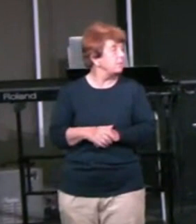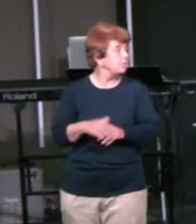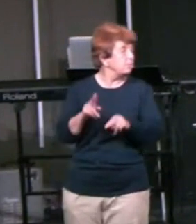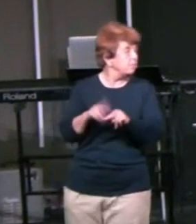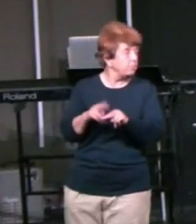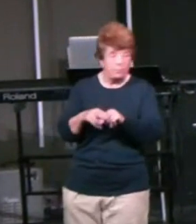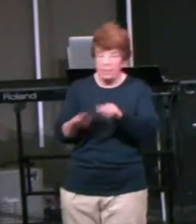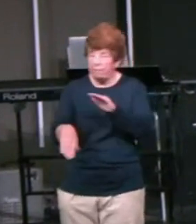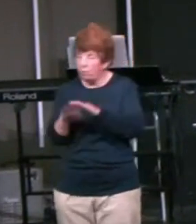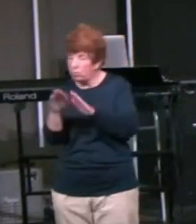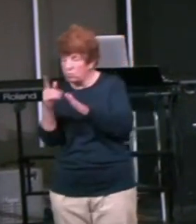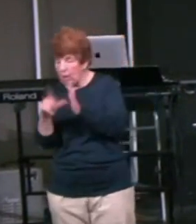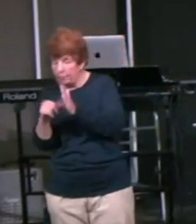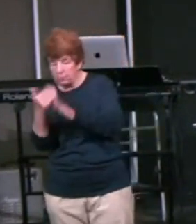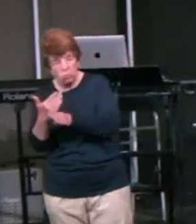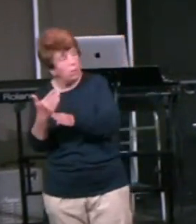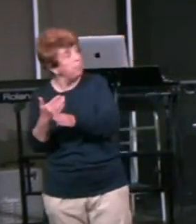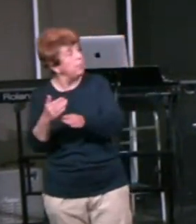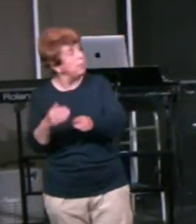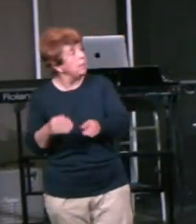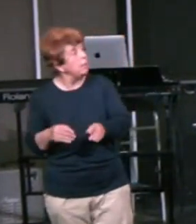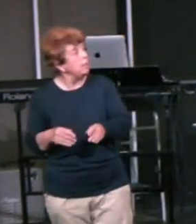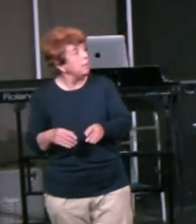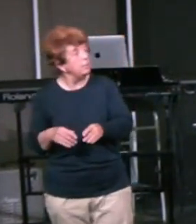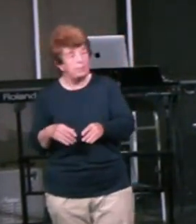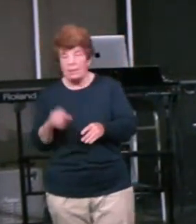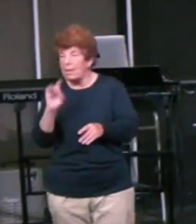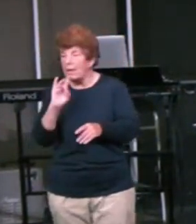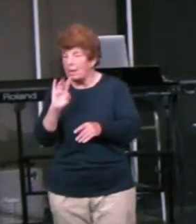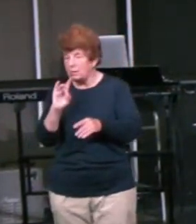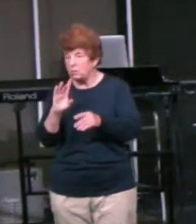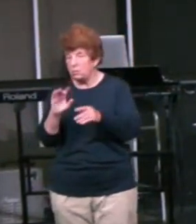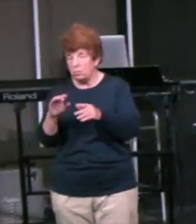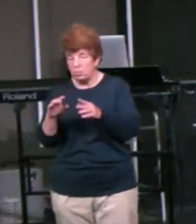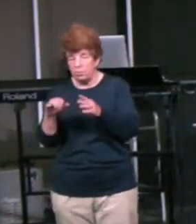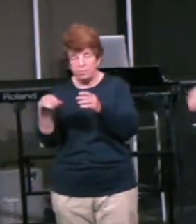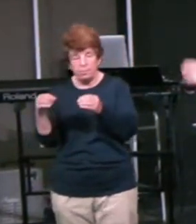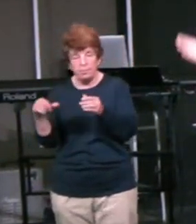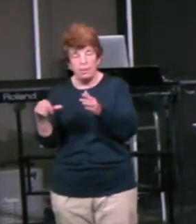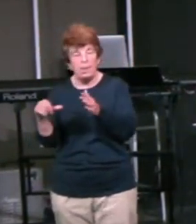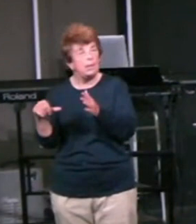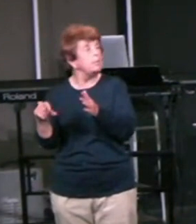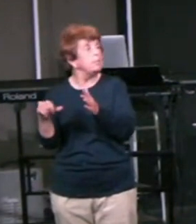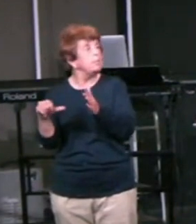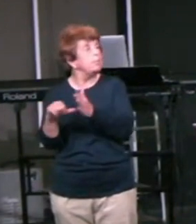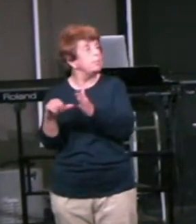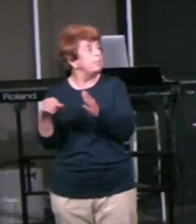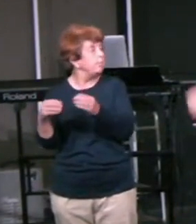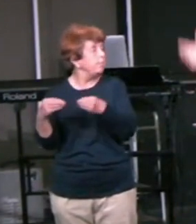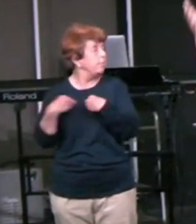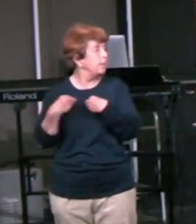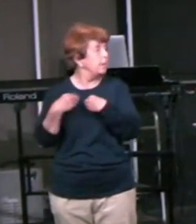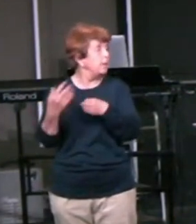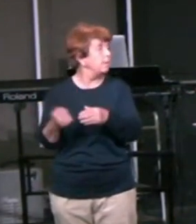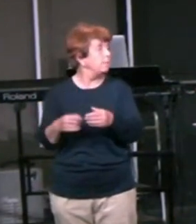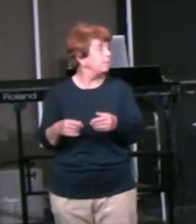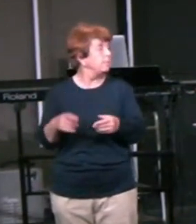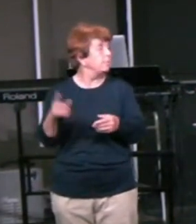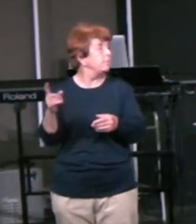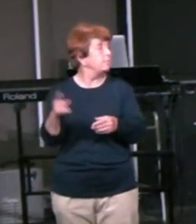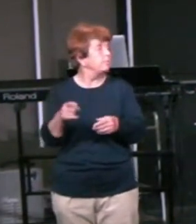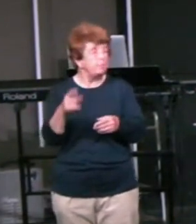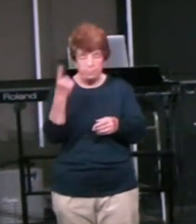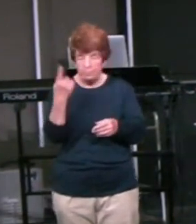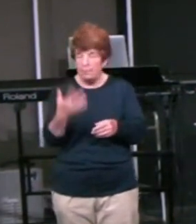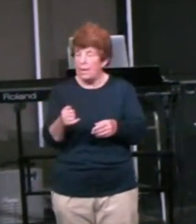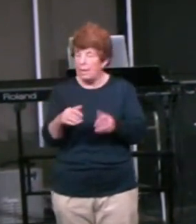father had a full-time job at a power station, and he also had a a contract that came up once